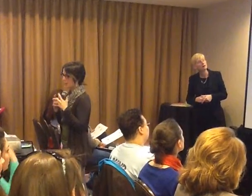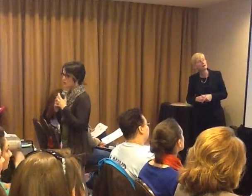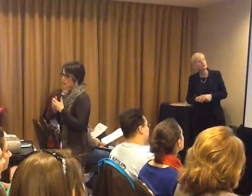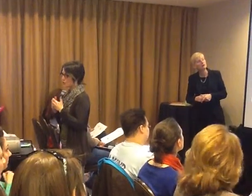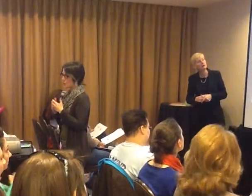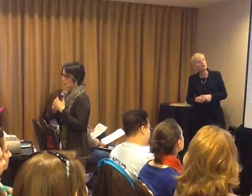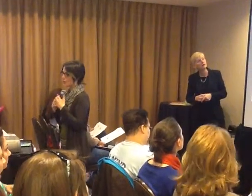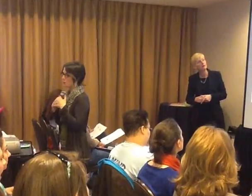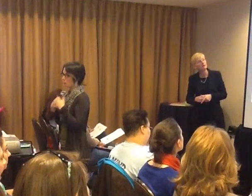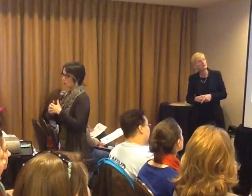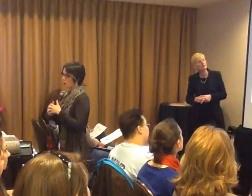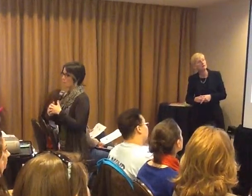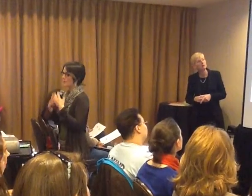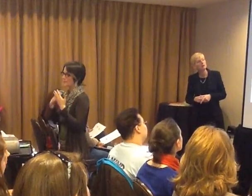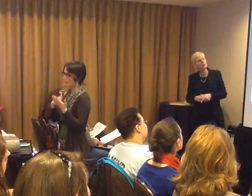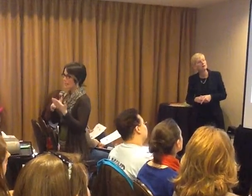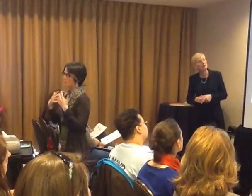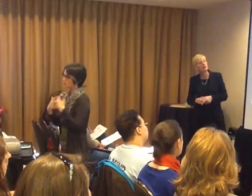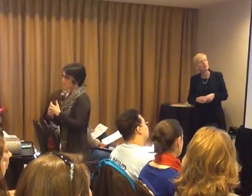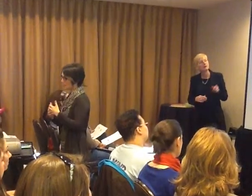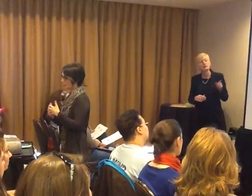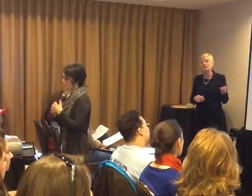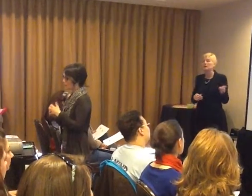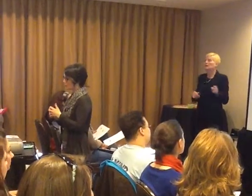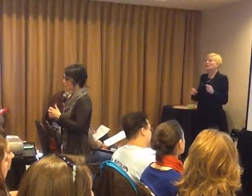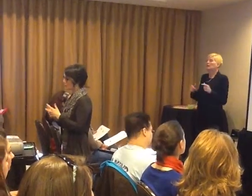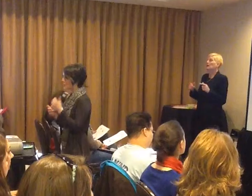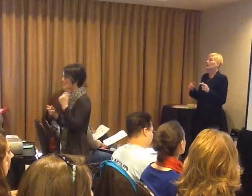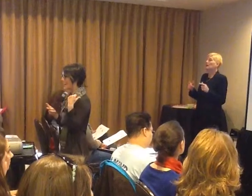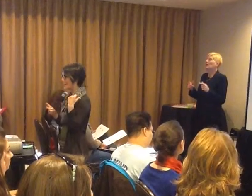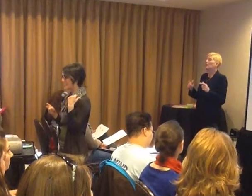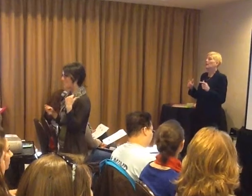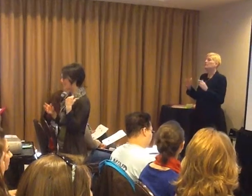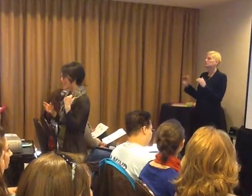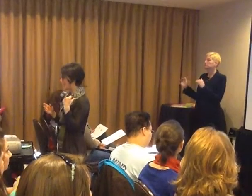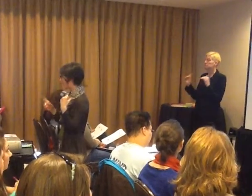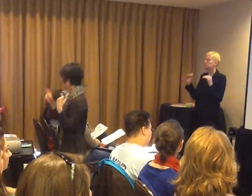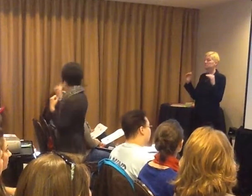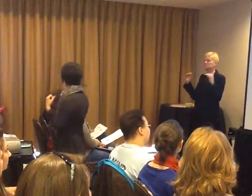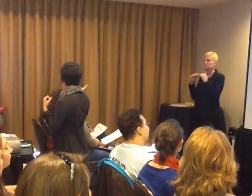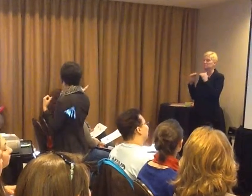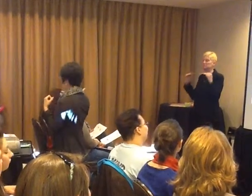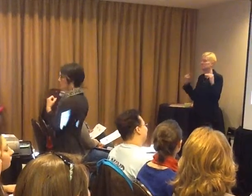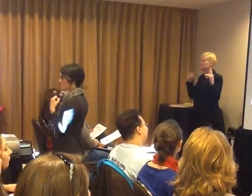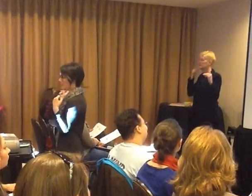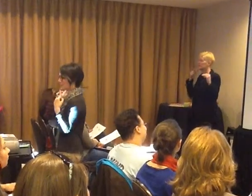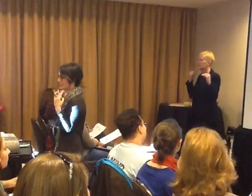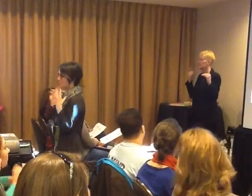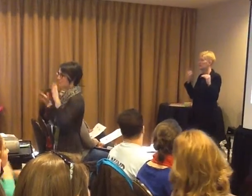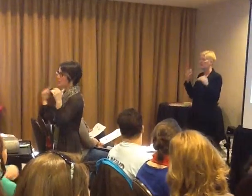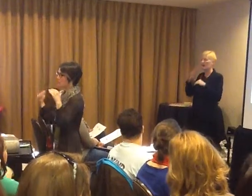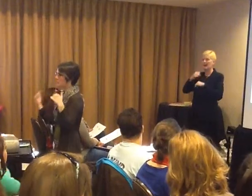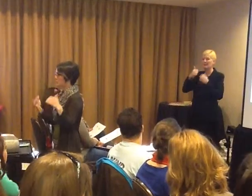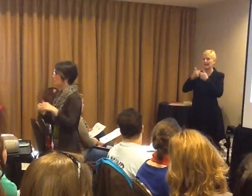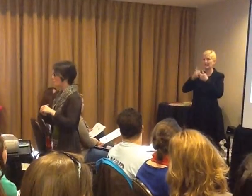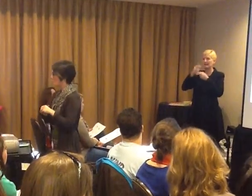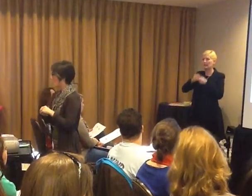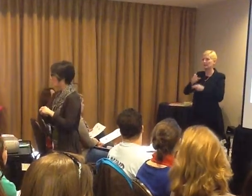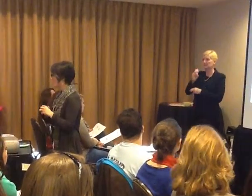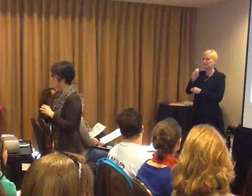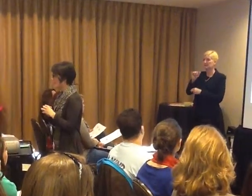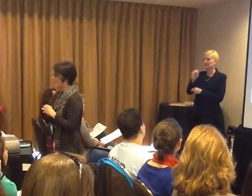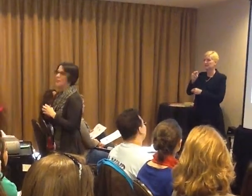they can perform the same or similar to hearing students on the game Simon, which I brought one with me today, so a couple of you